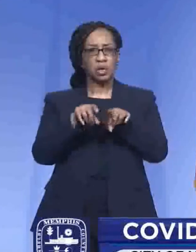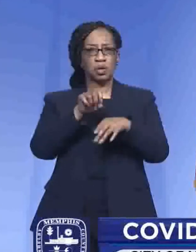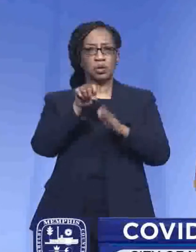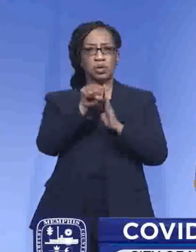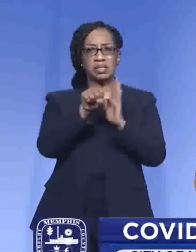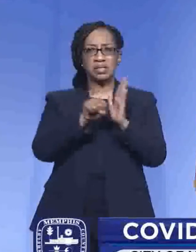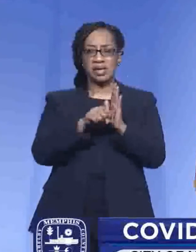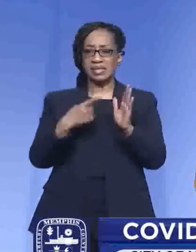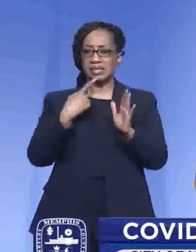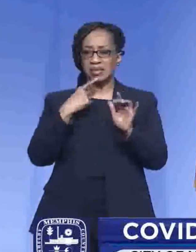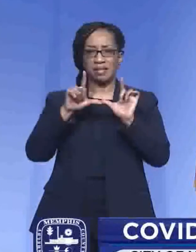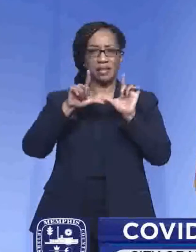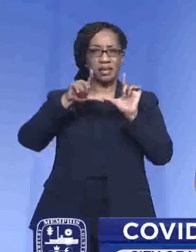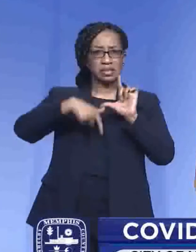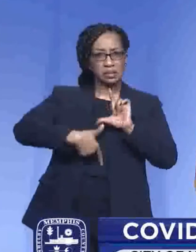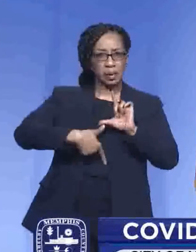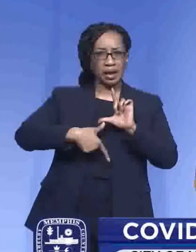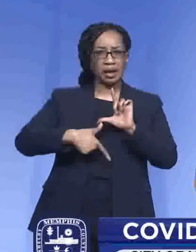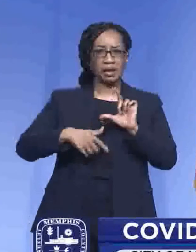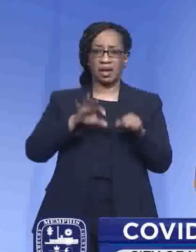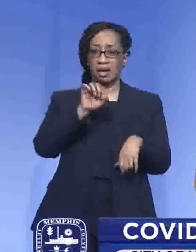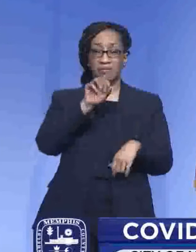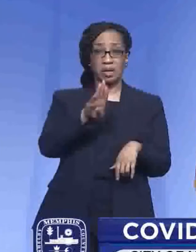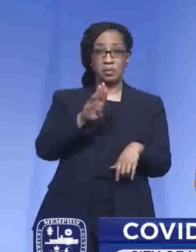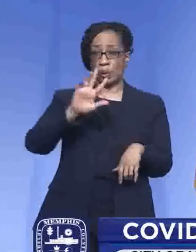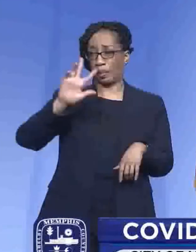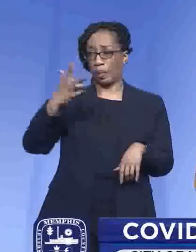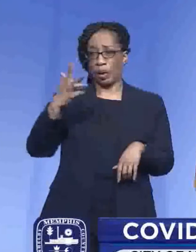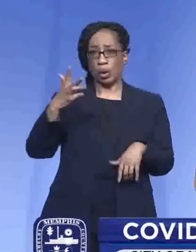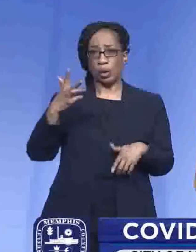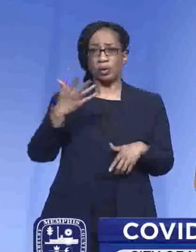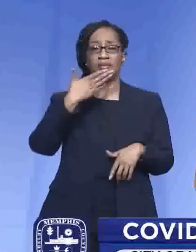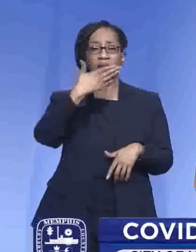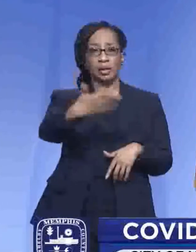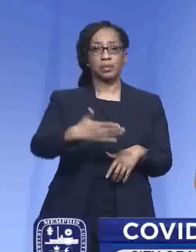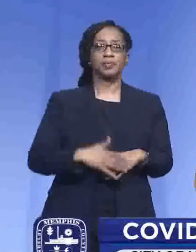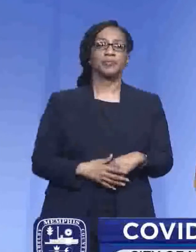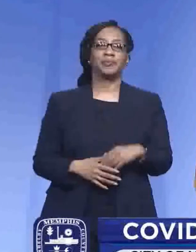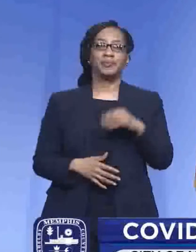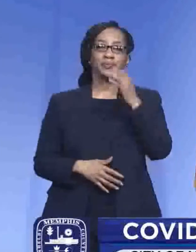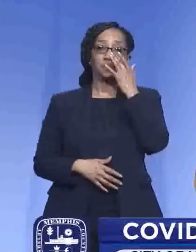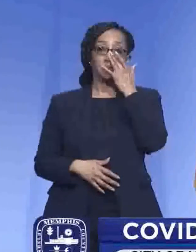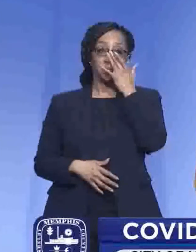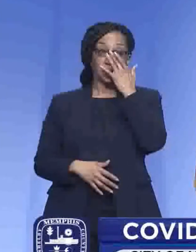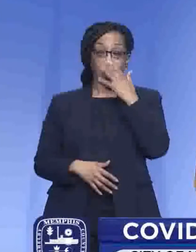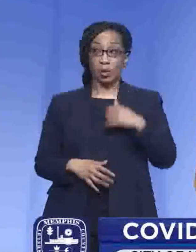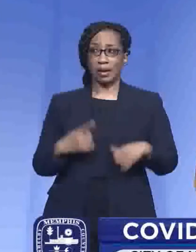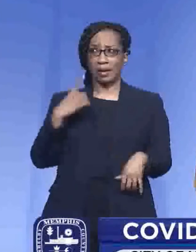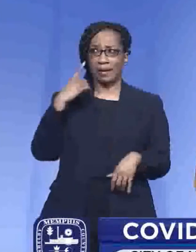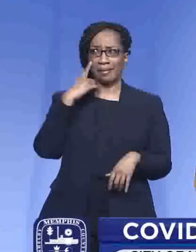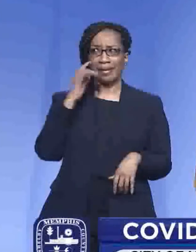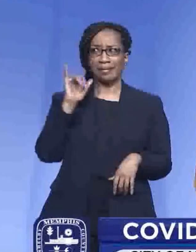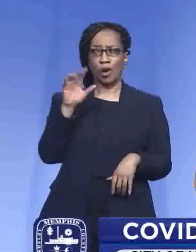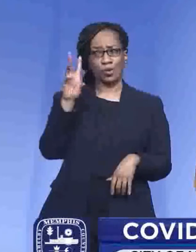doses expired as early as February 3rd? Thank you. Okay, so that was, I think, 6